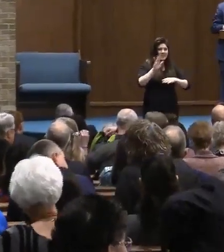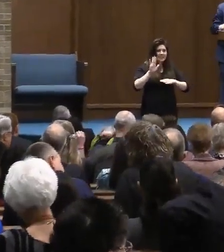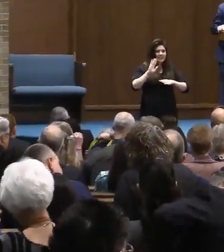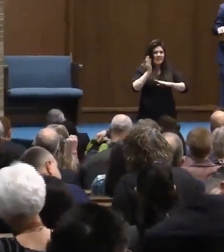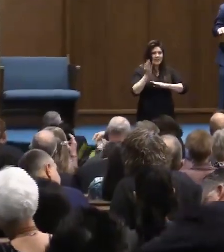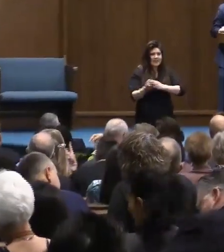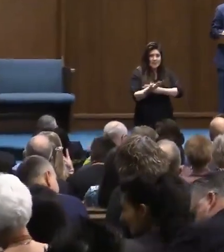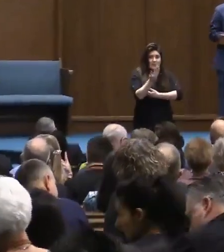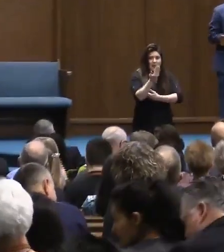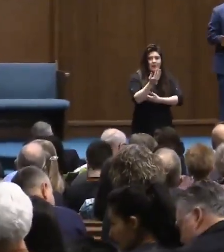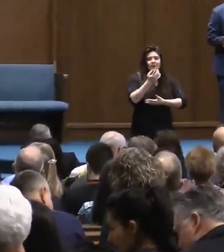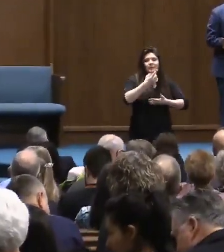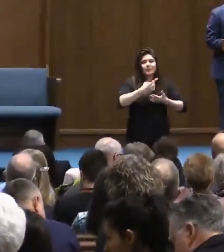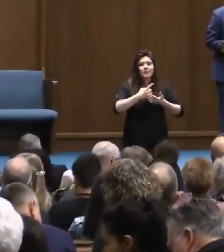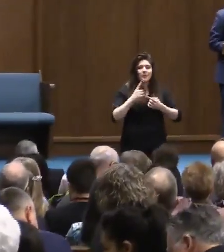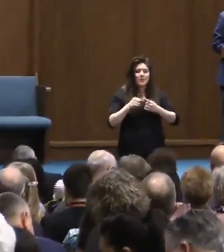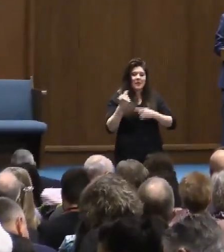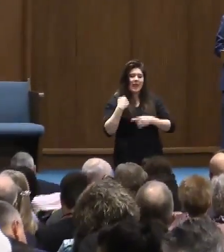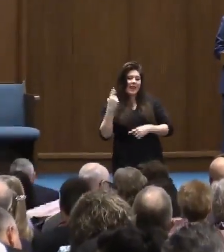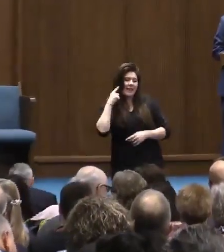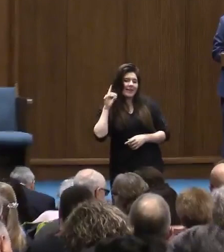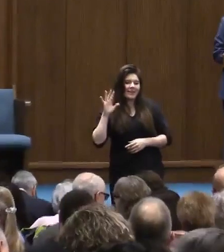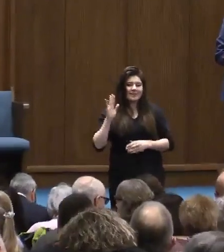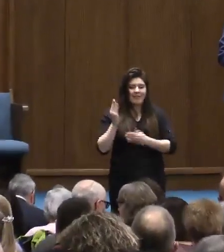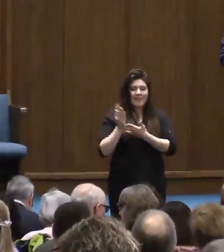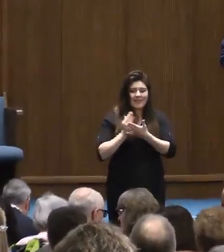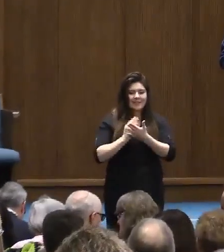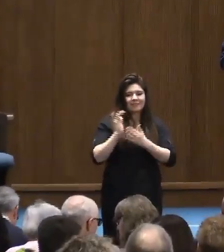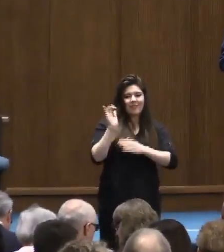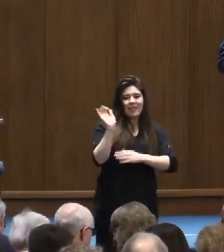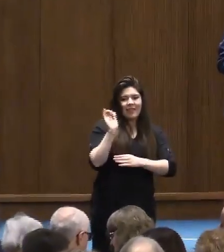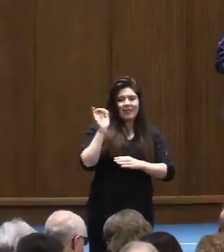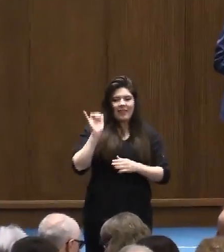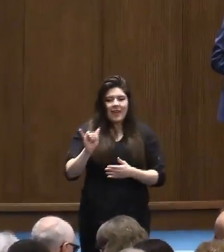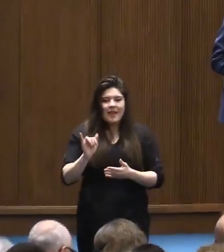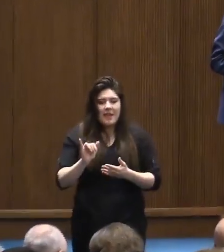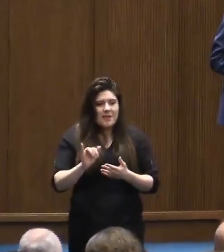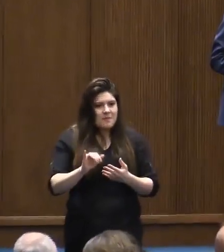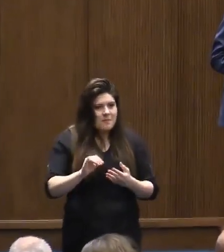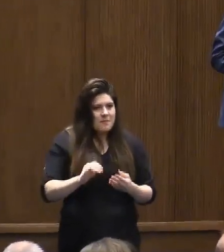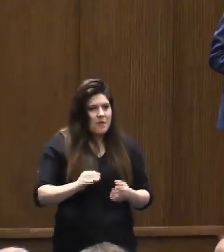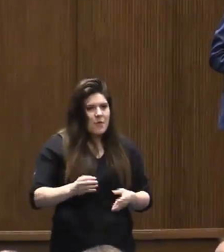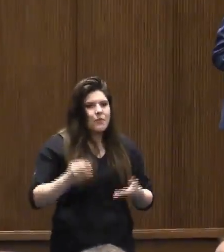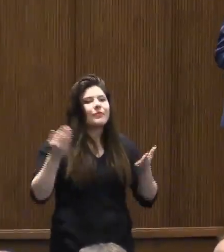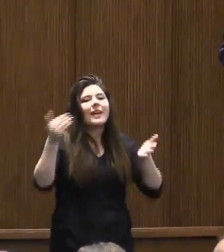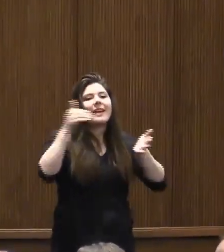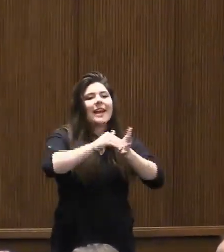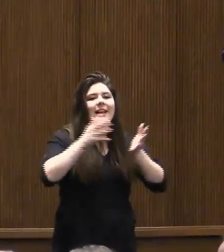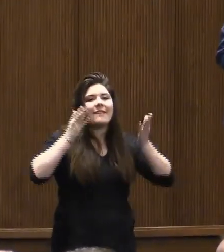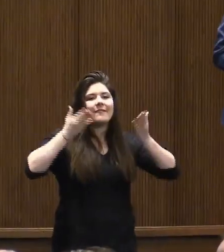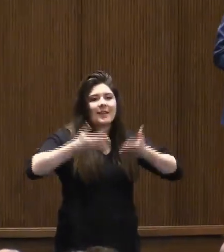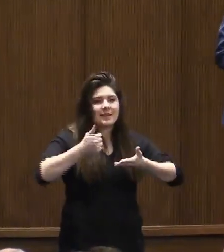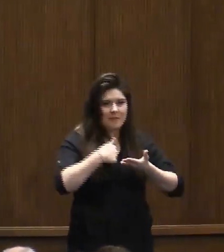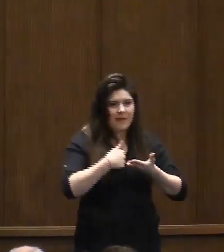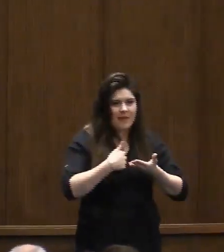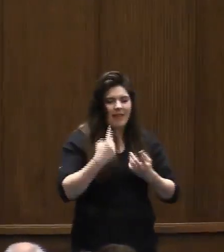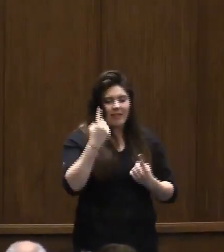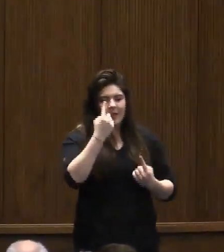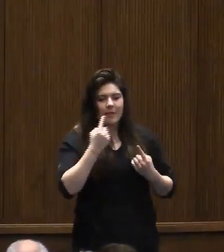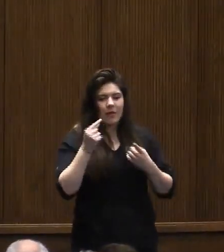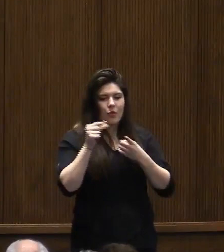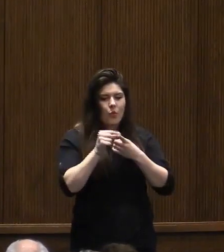And what it does whenever I hear a lesson like that is it reconvicts me. And as I think about the